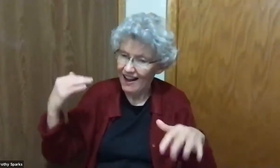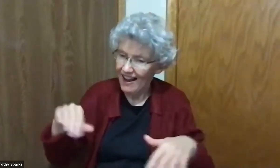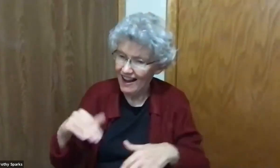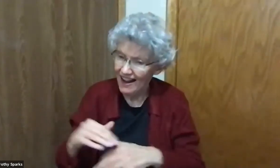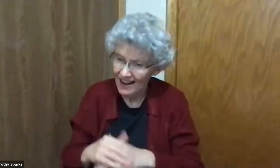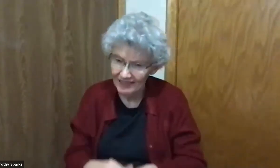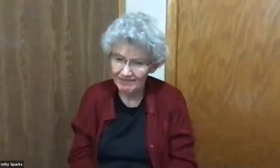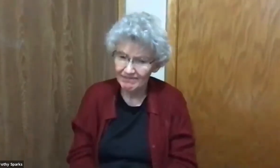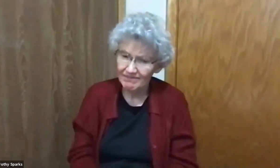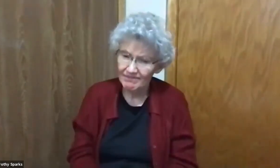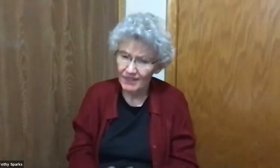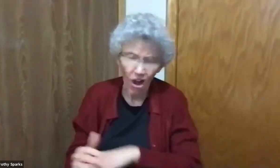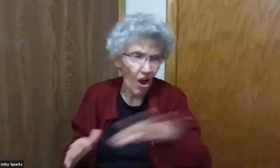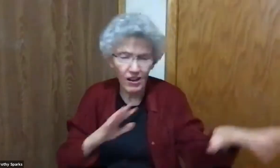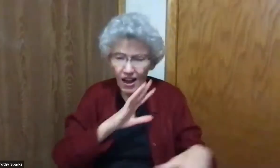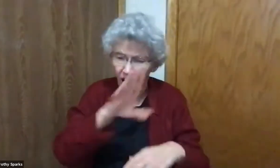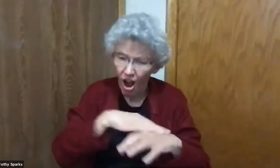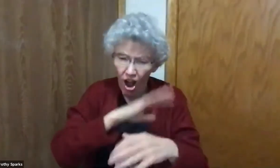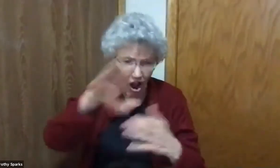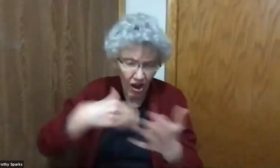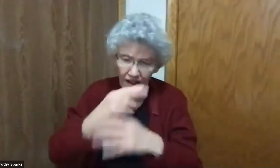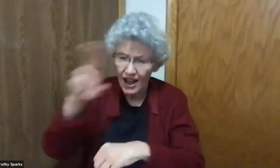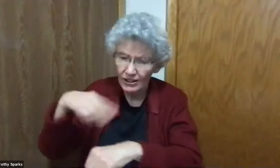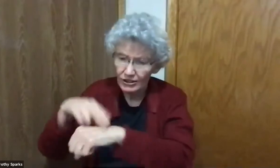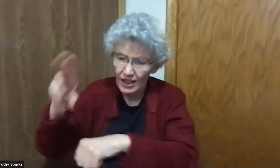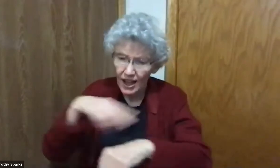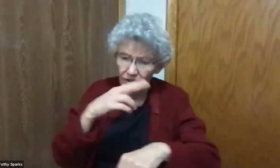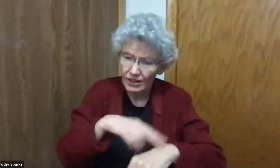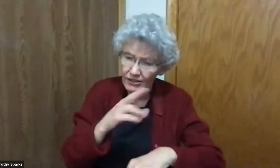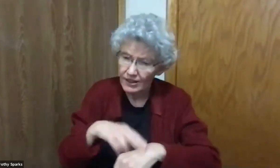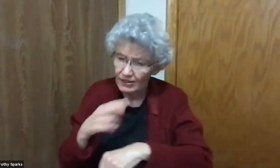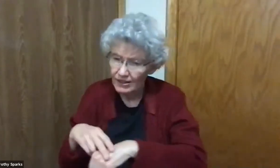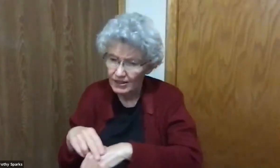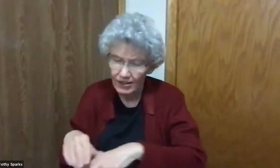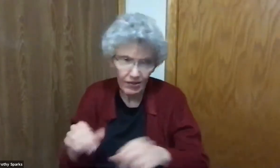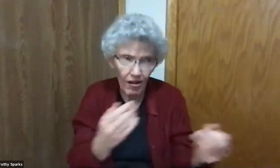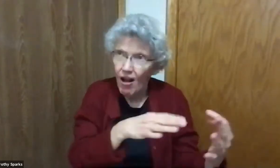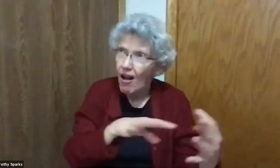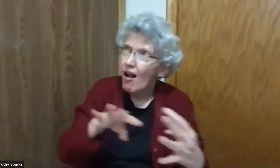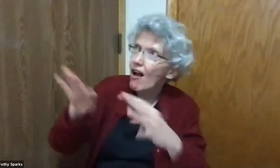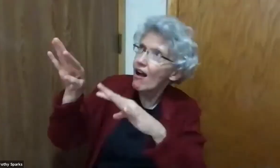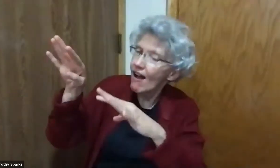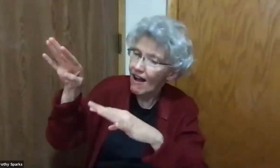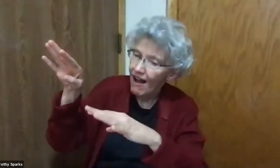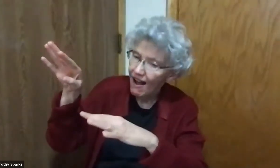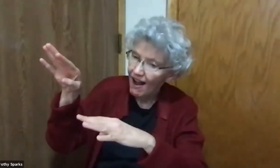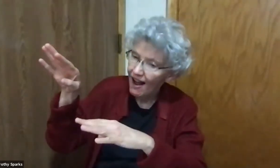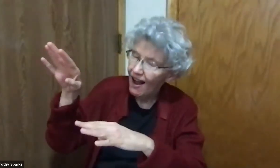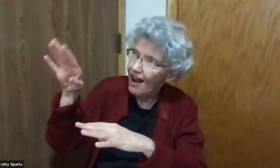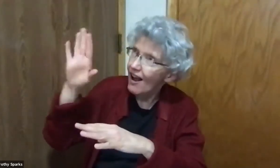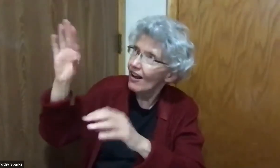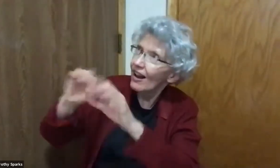will have your light. Then all nations will be drawn to